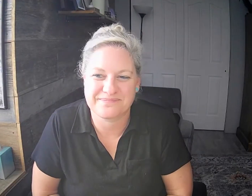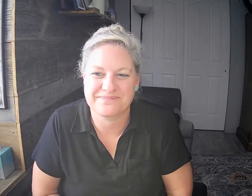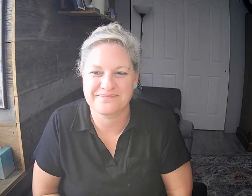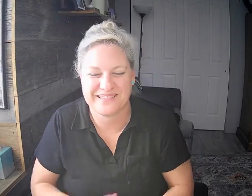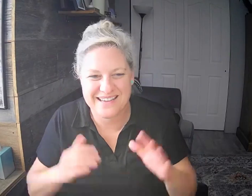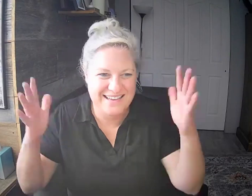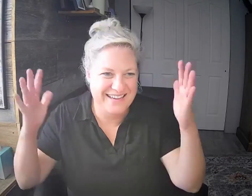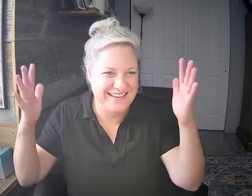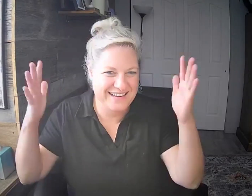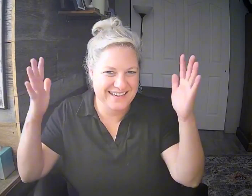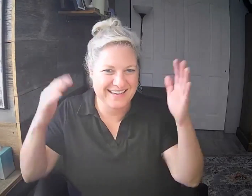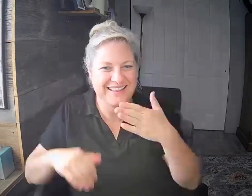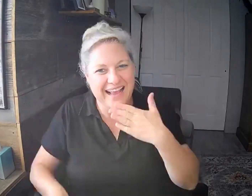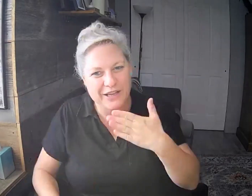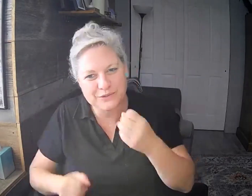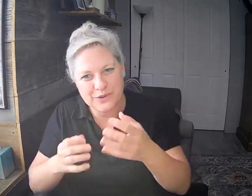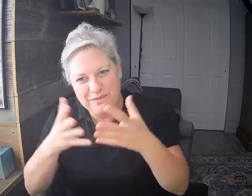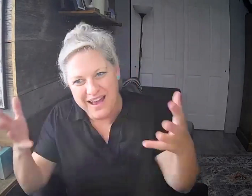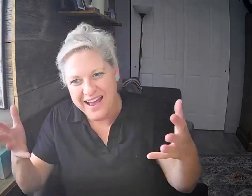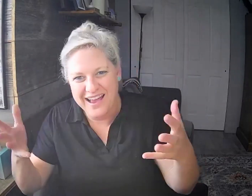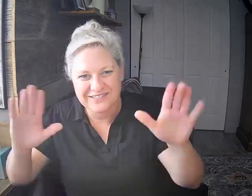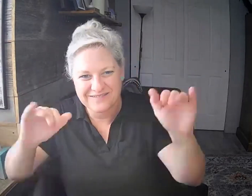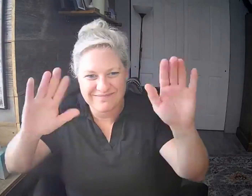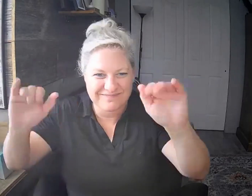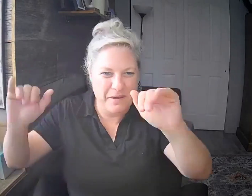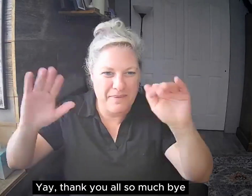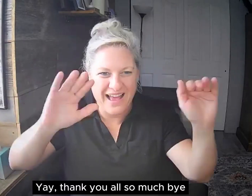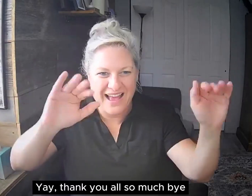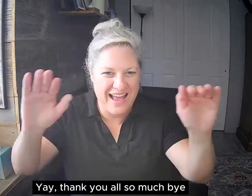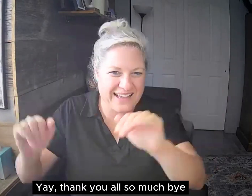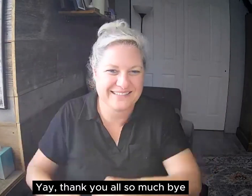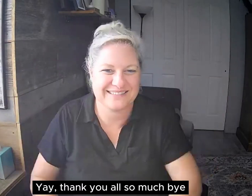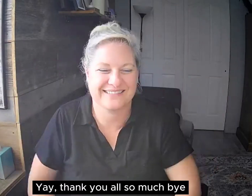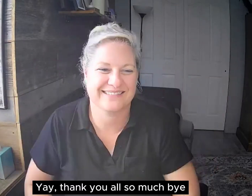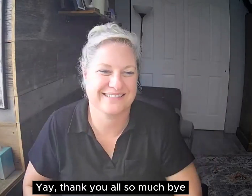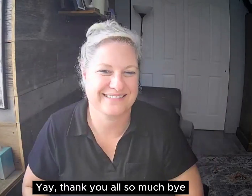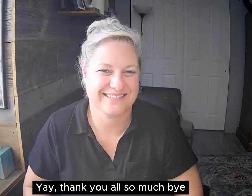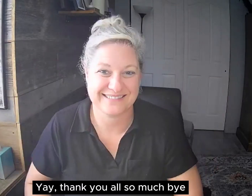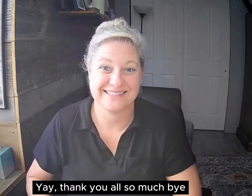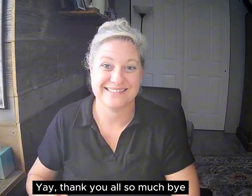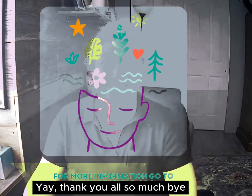Yay, thank you all so much. Bye.